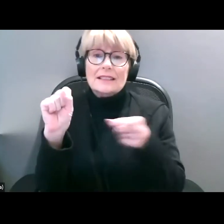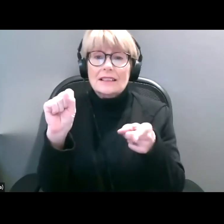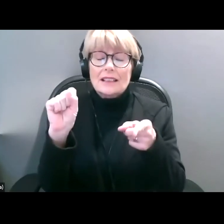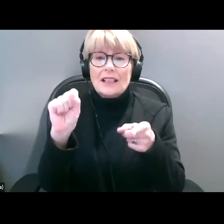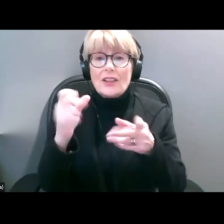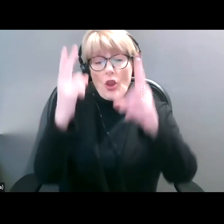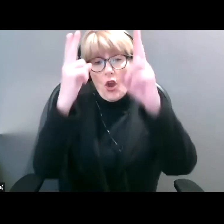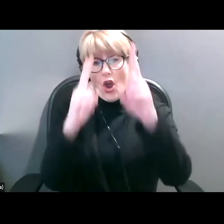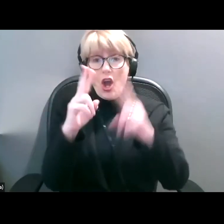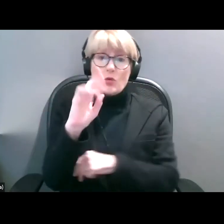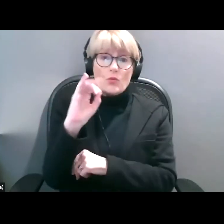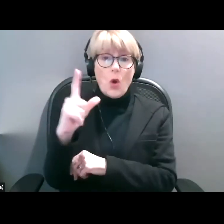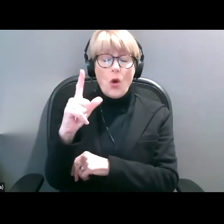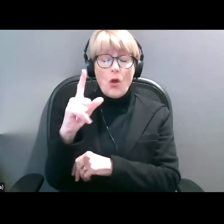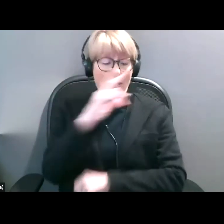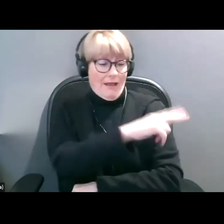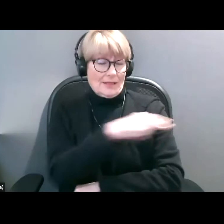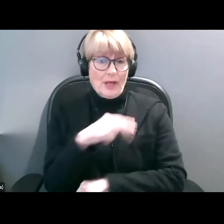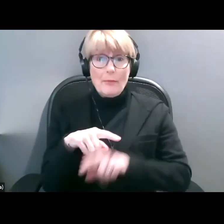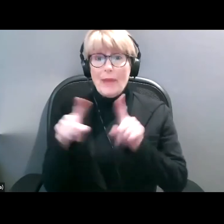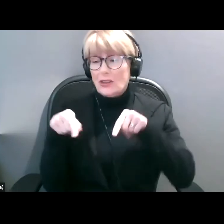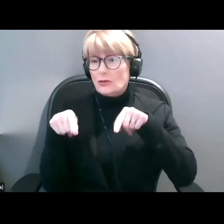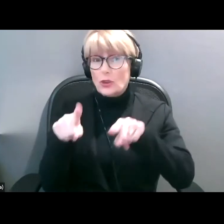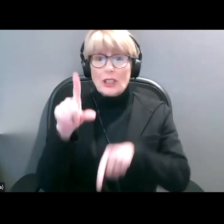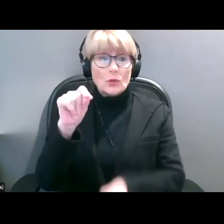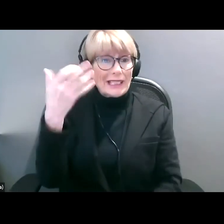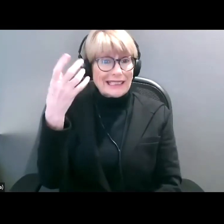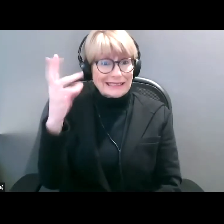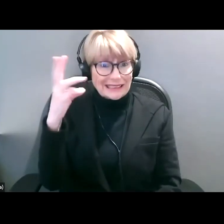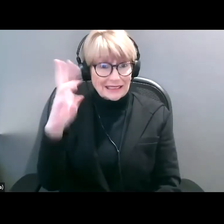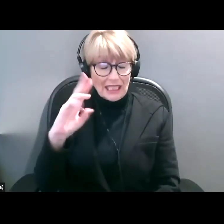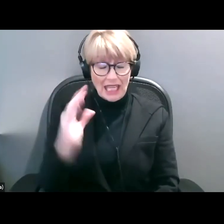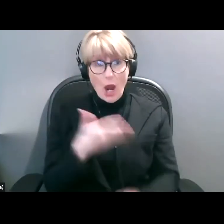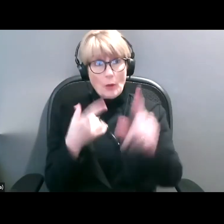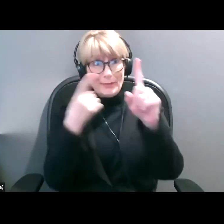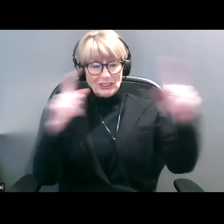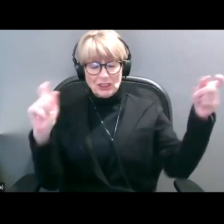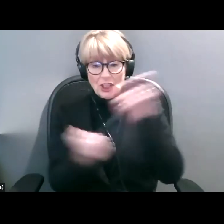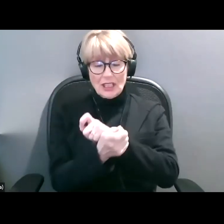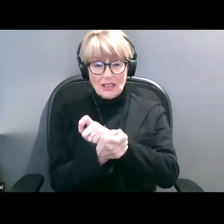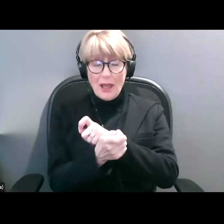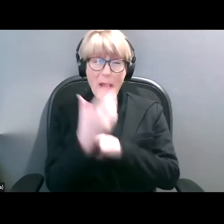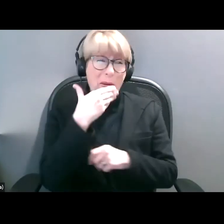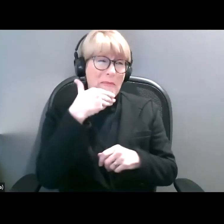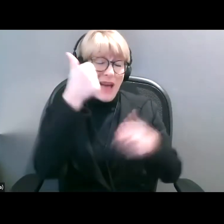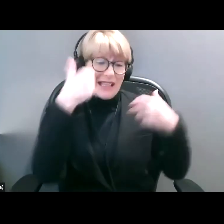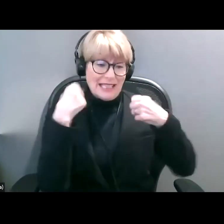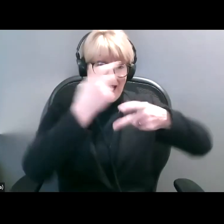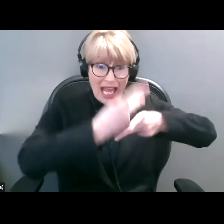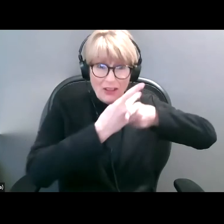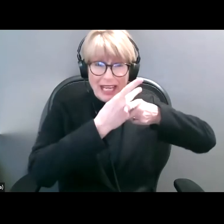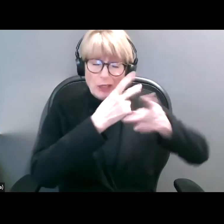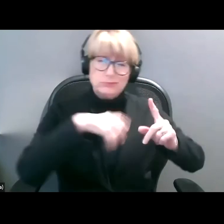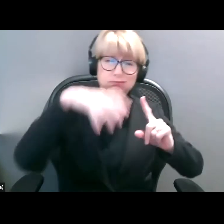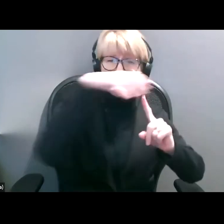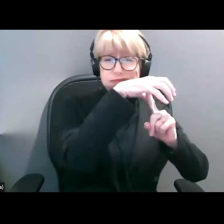hospital. But in 2016, we changed our mission from being the best in healthcare, among the best in healthcare,